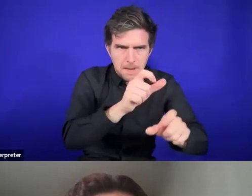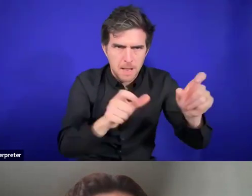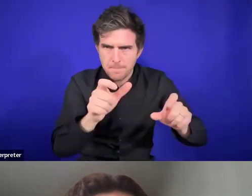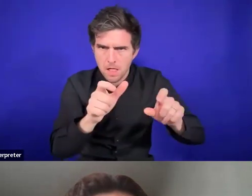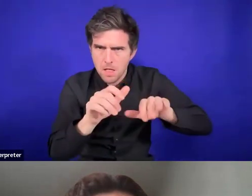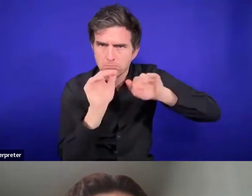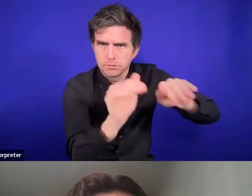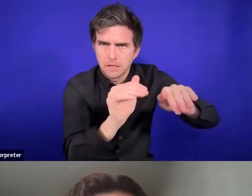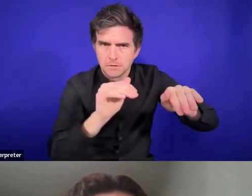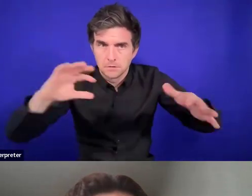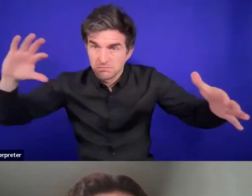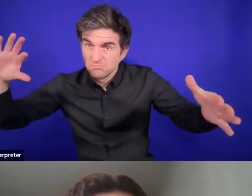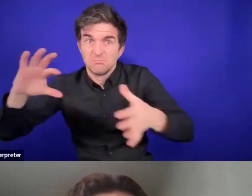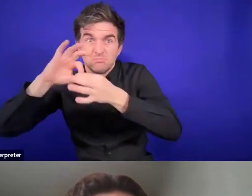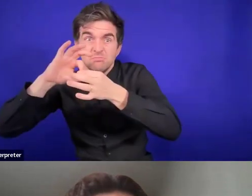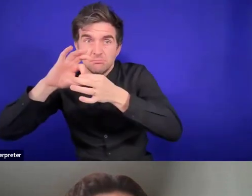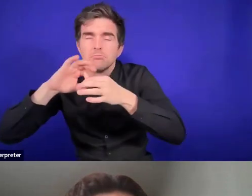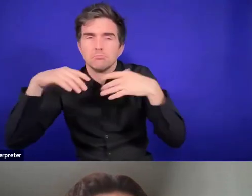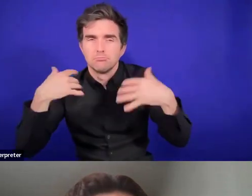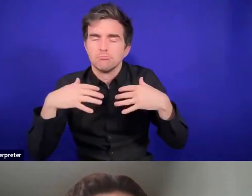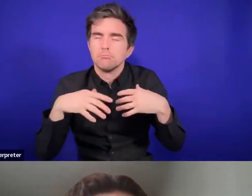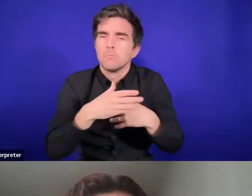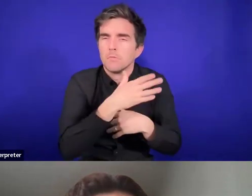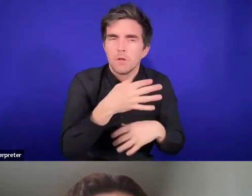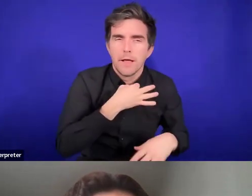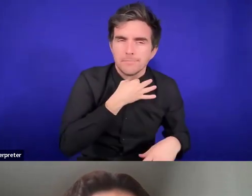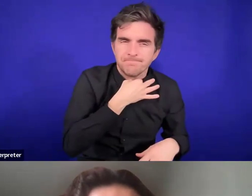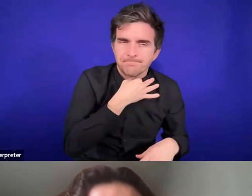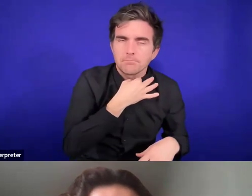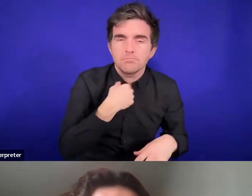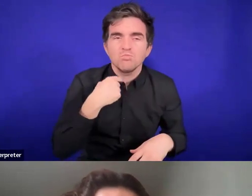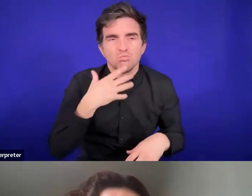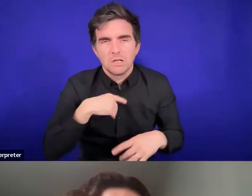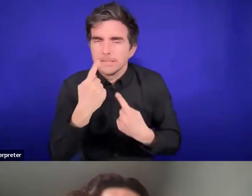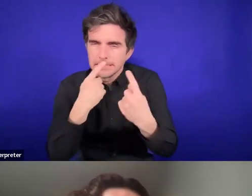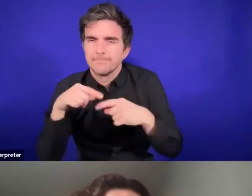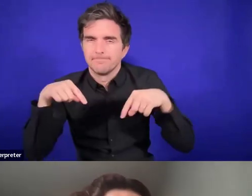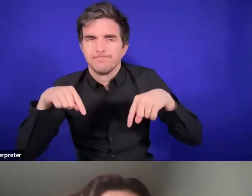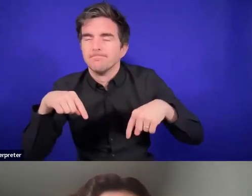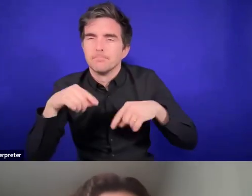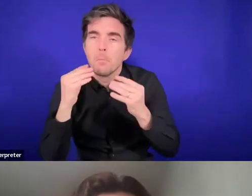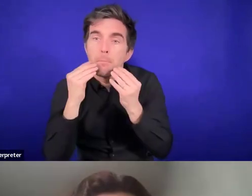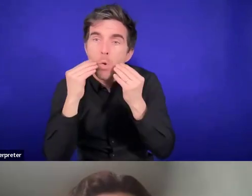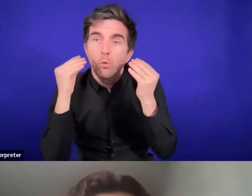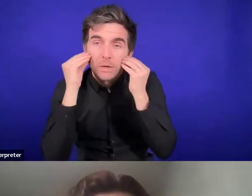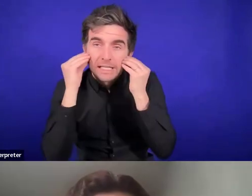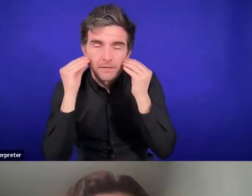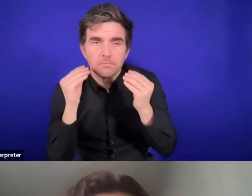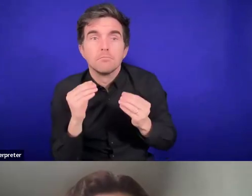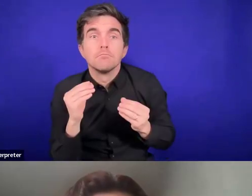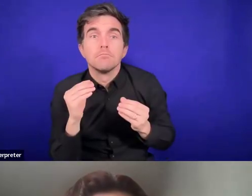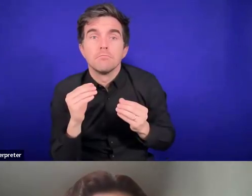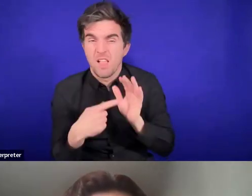has put some mechanisms in place. For example, the local adaptation plans bring opportunity for look in terms